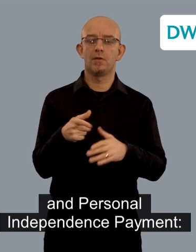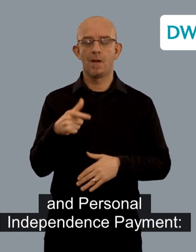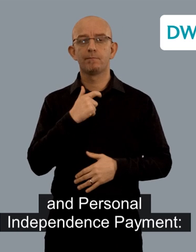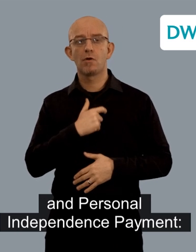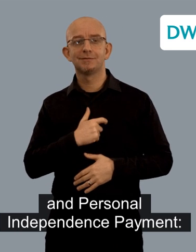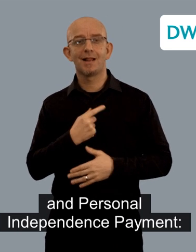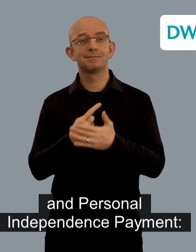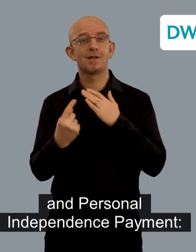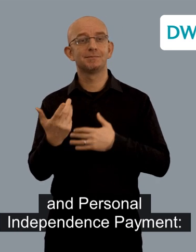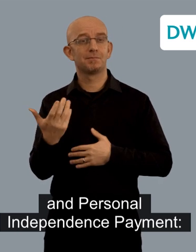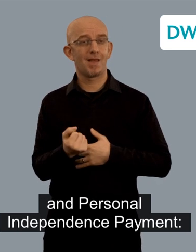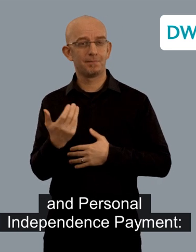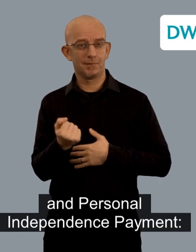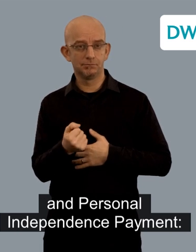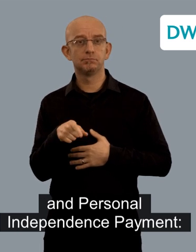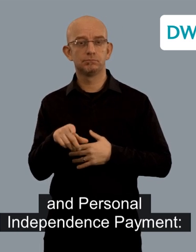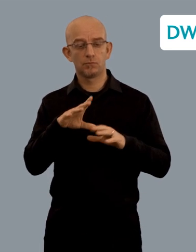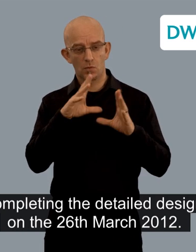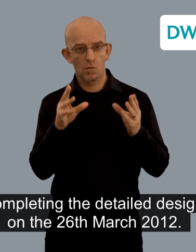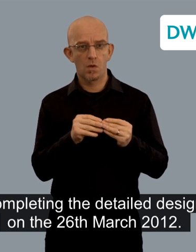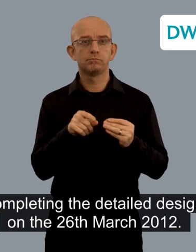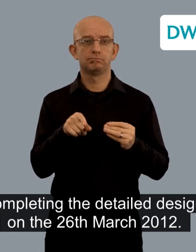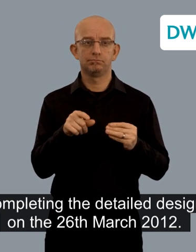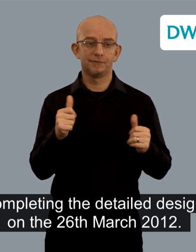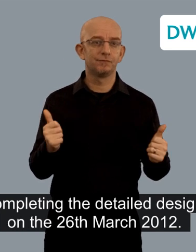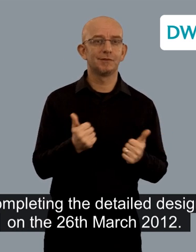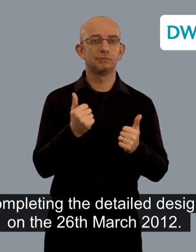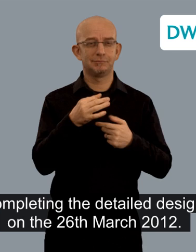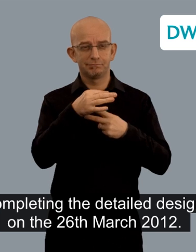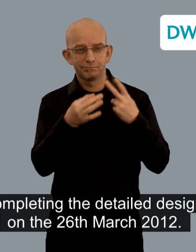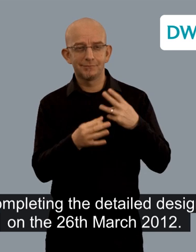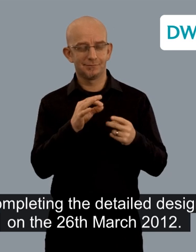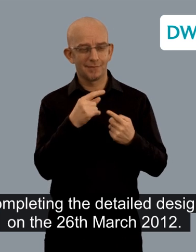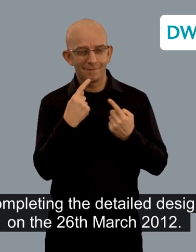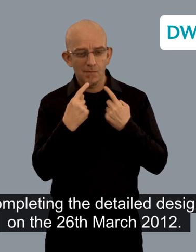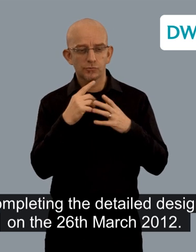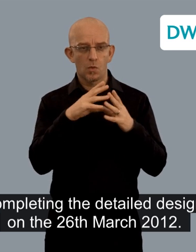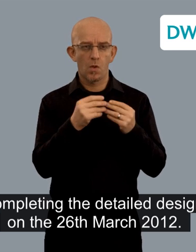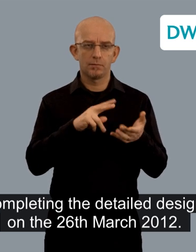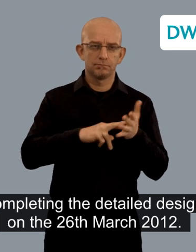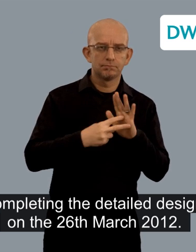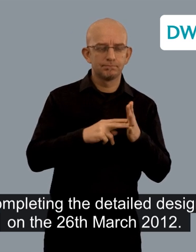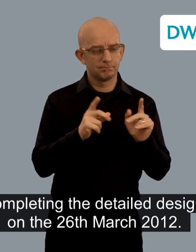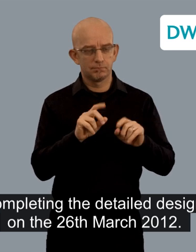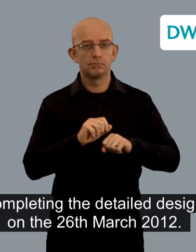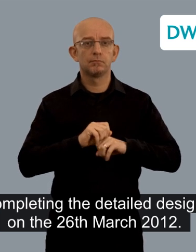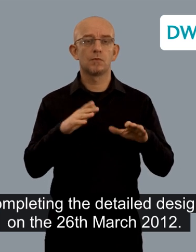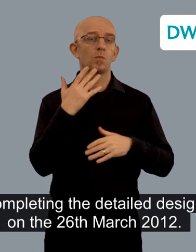payment, completing the detailed design, on the 26th of March